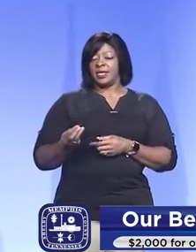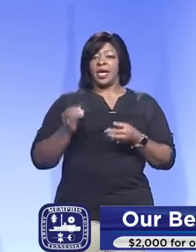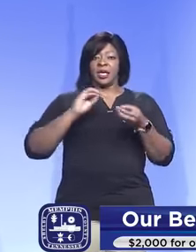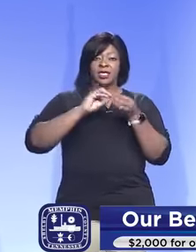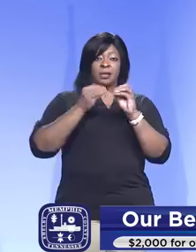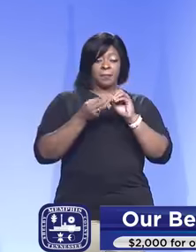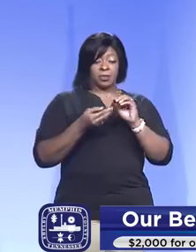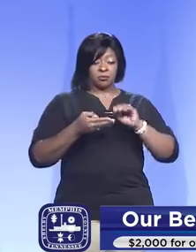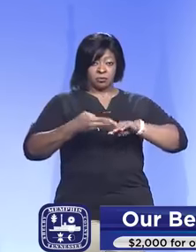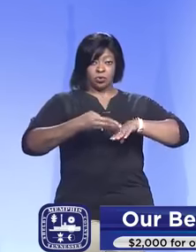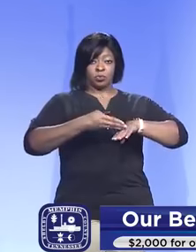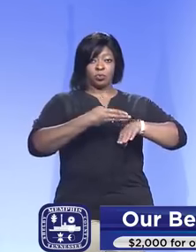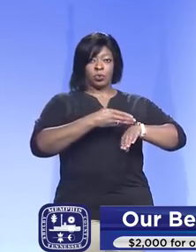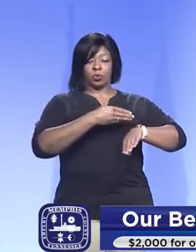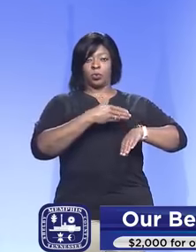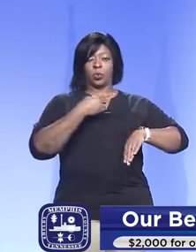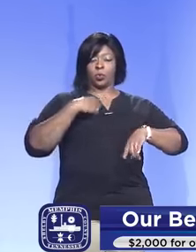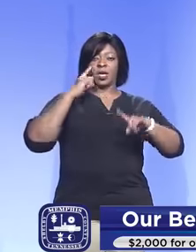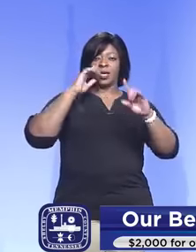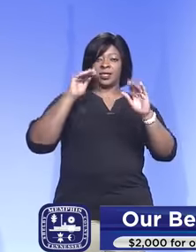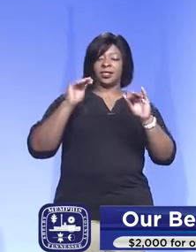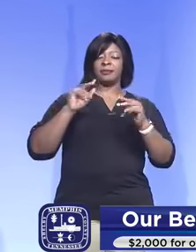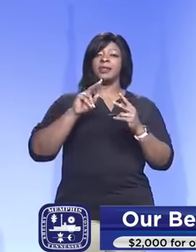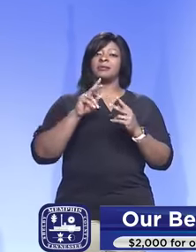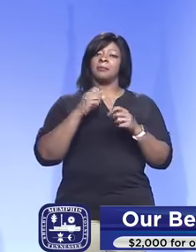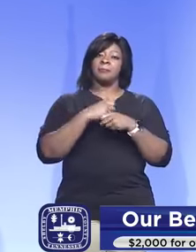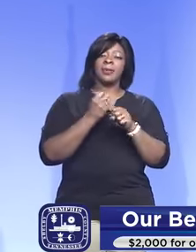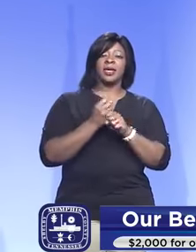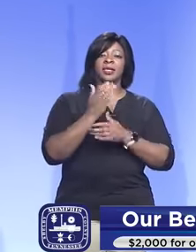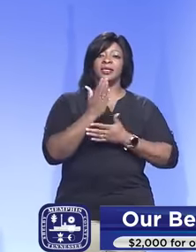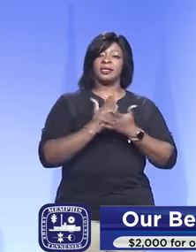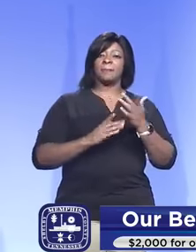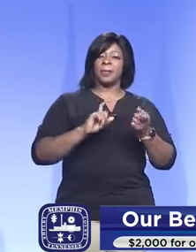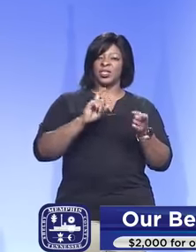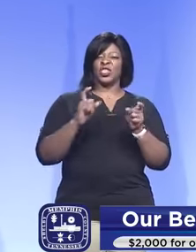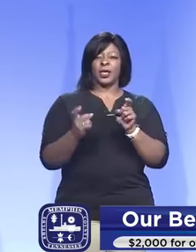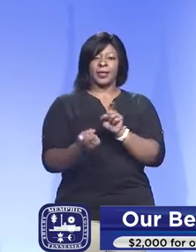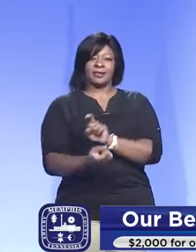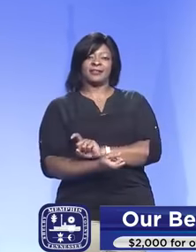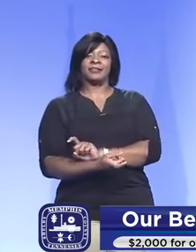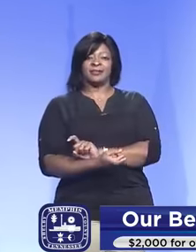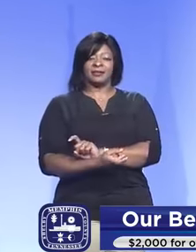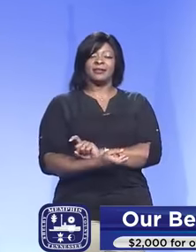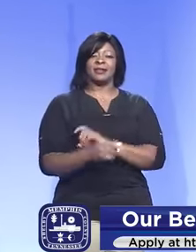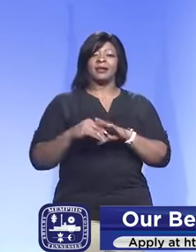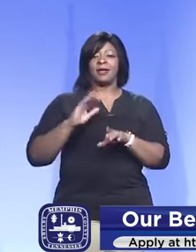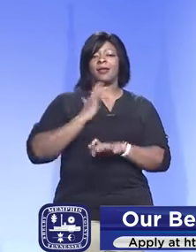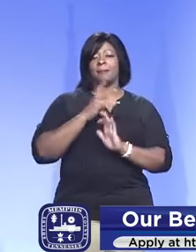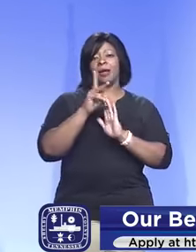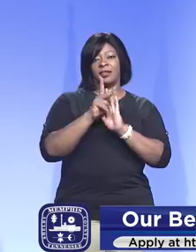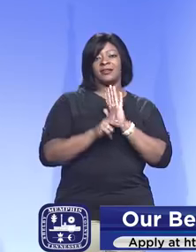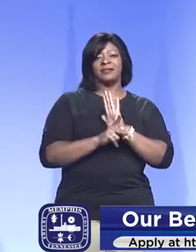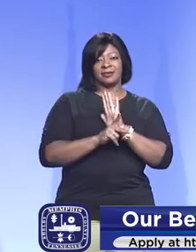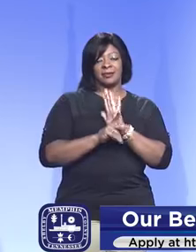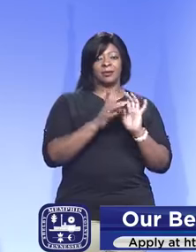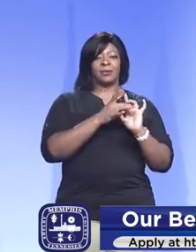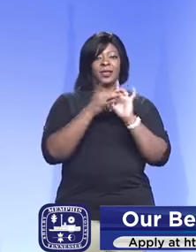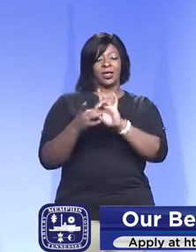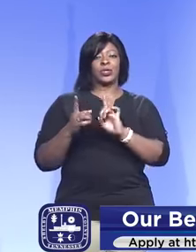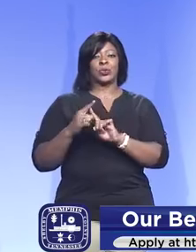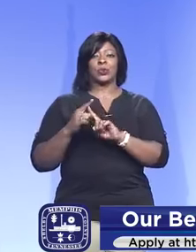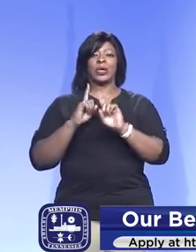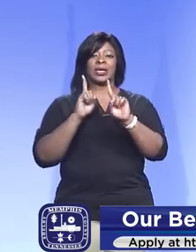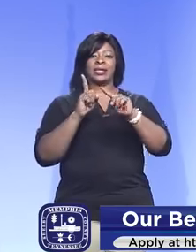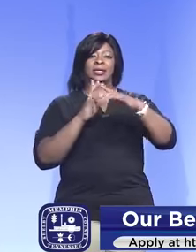numbers improve, we anticipate even making some changes in our policies relates to